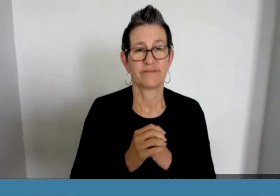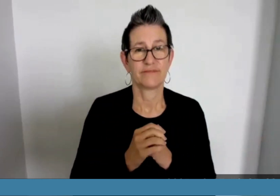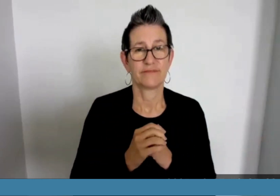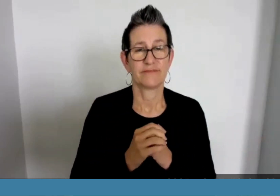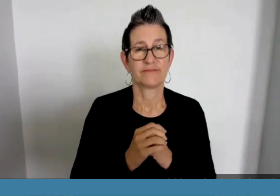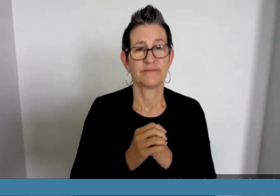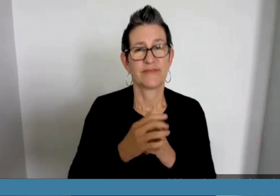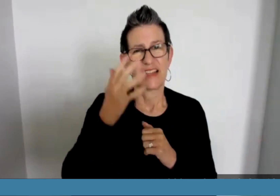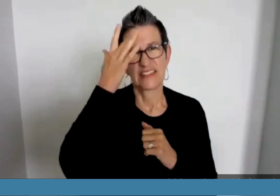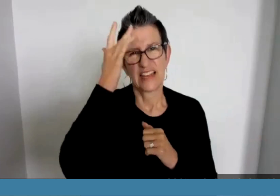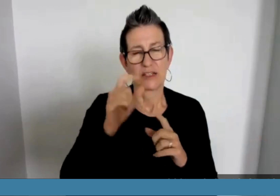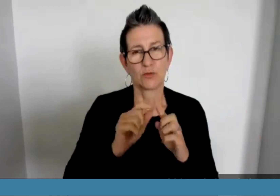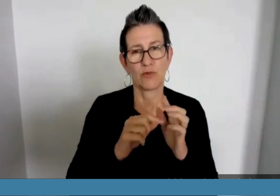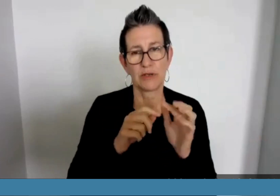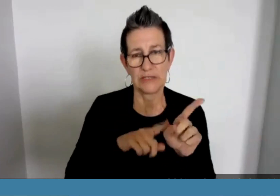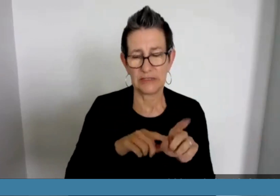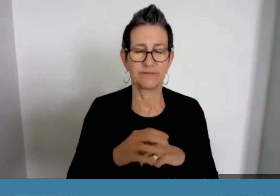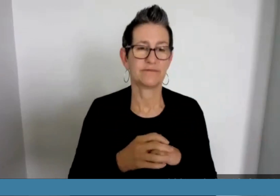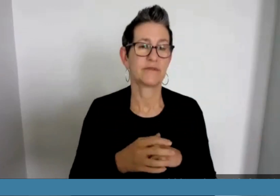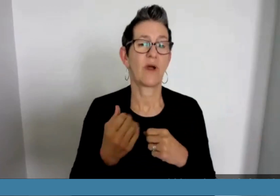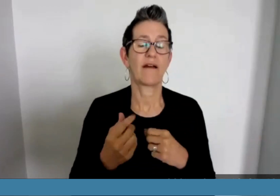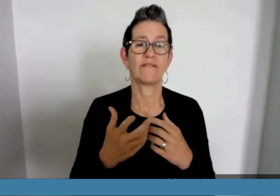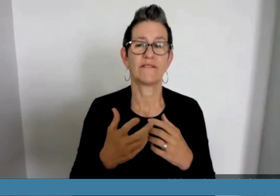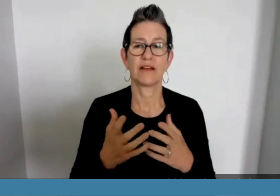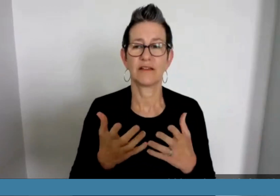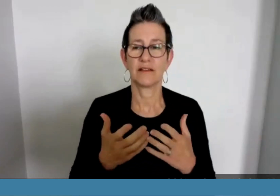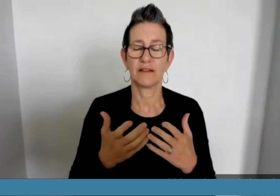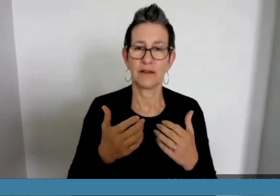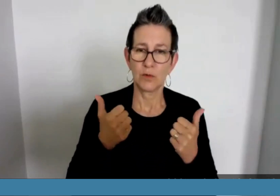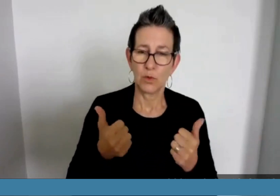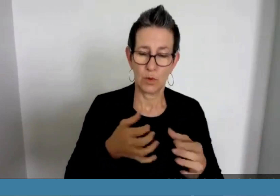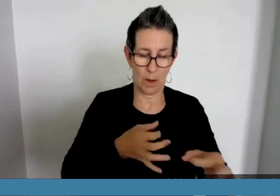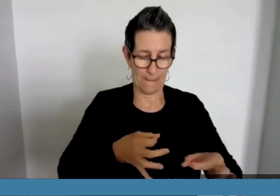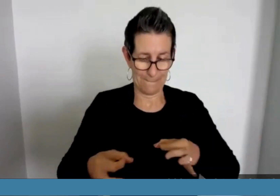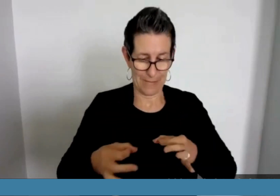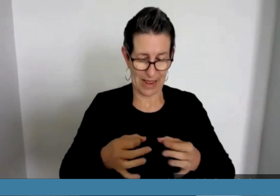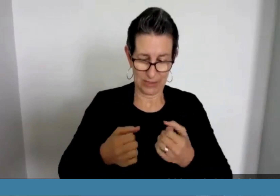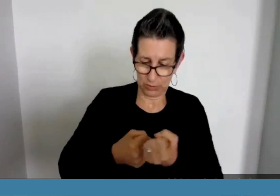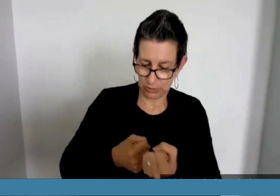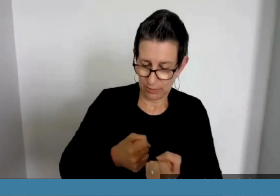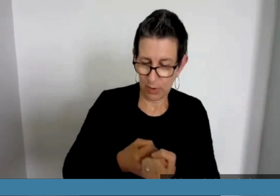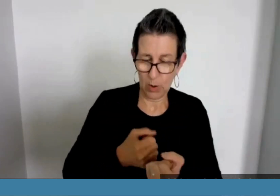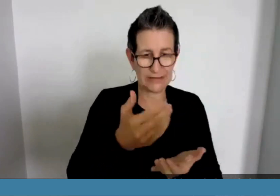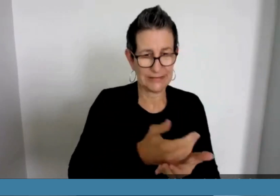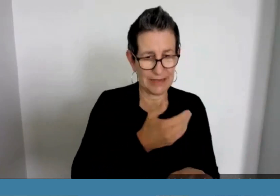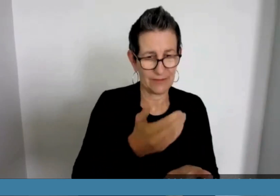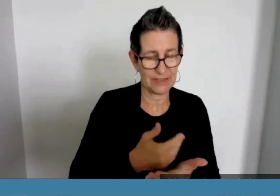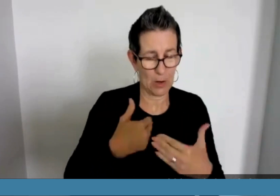There are clear plans to support safety, well-being, and career development.